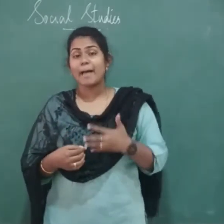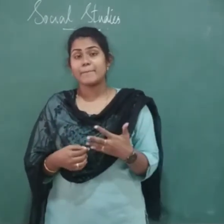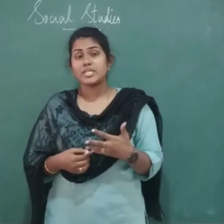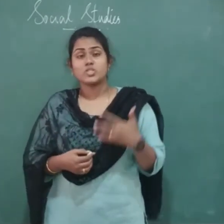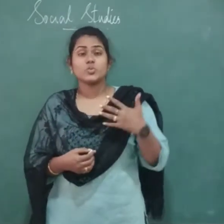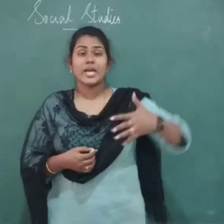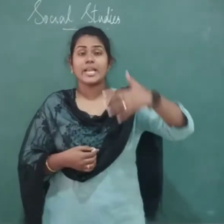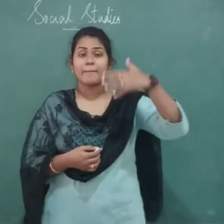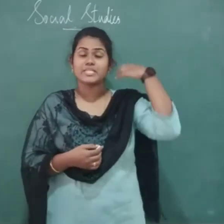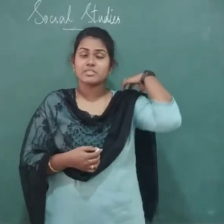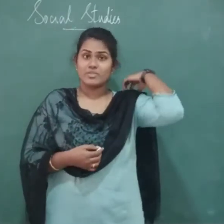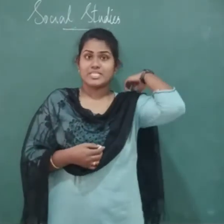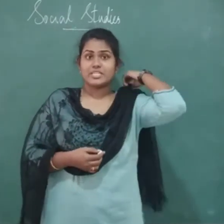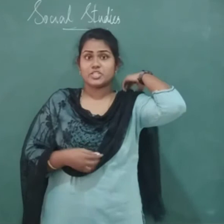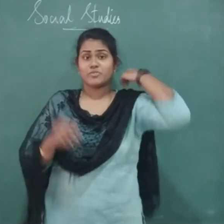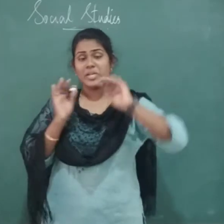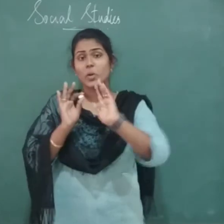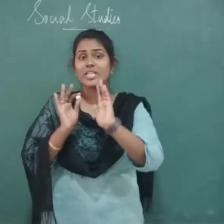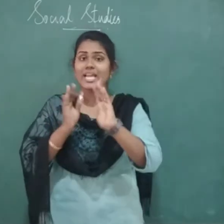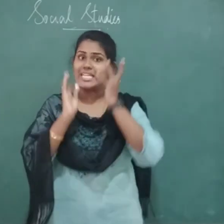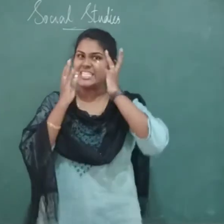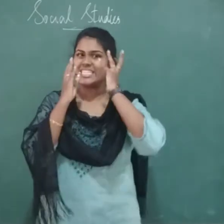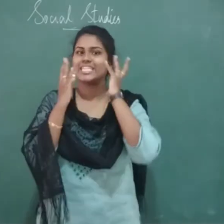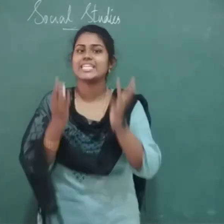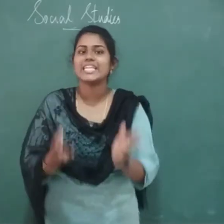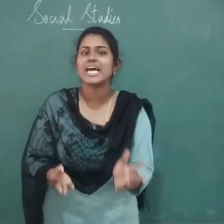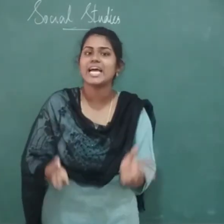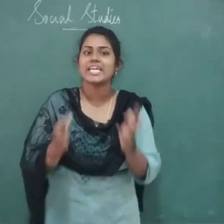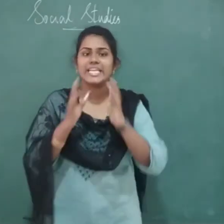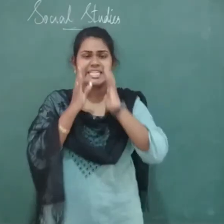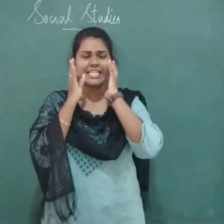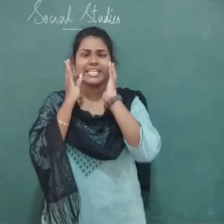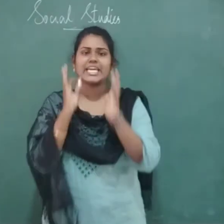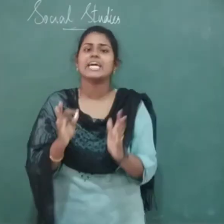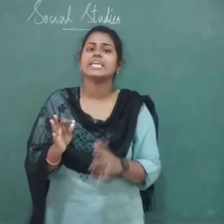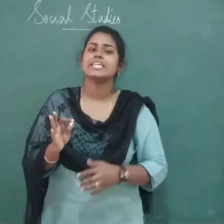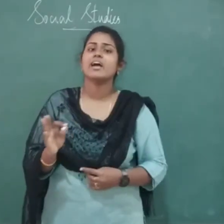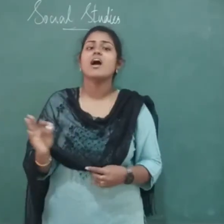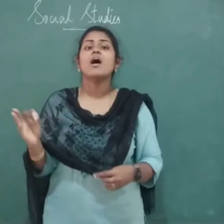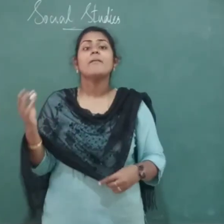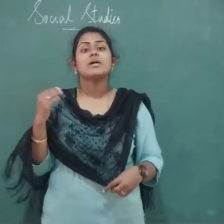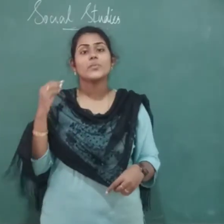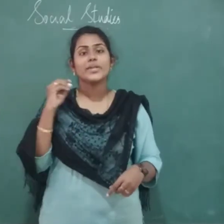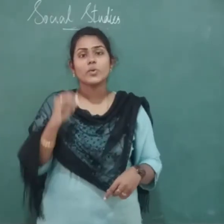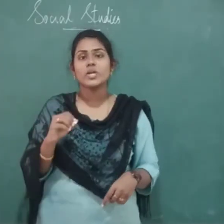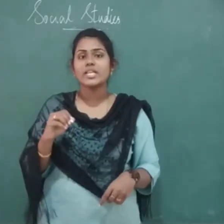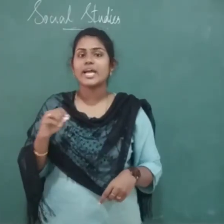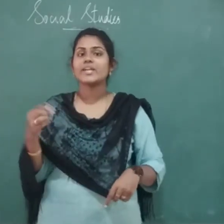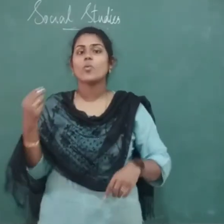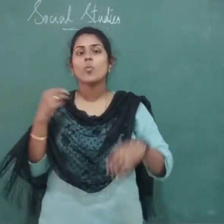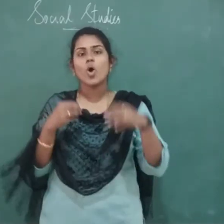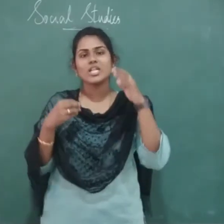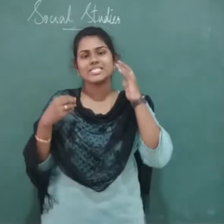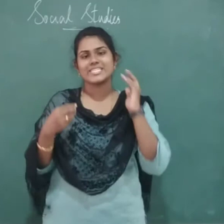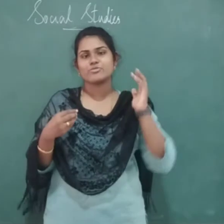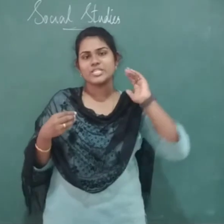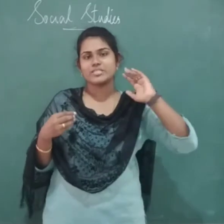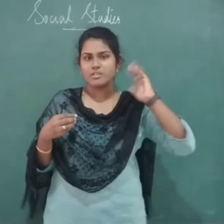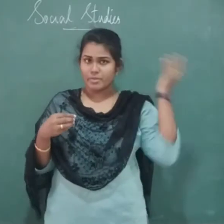happened to Harappan civilization. We know that it declined, but we don't know that what's the reason